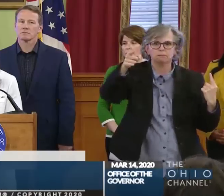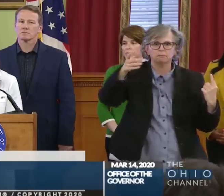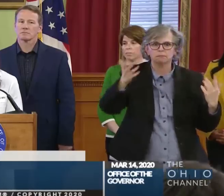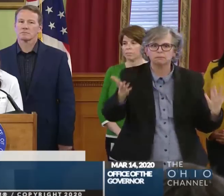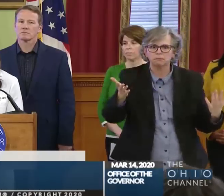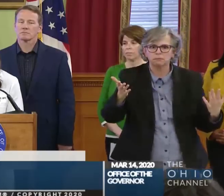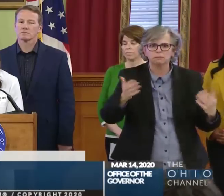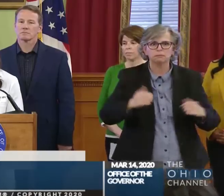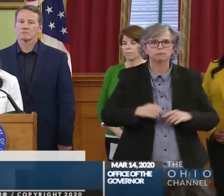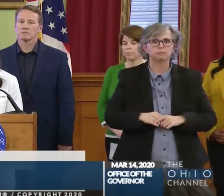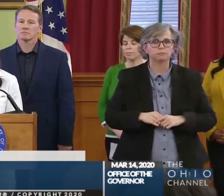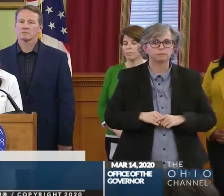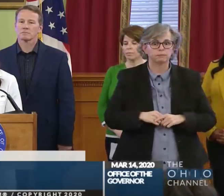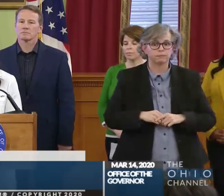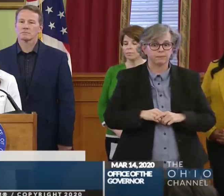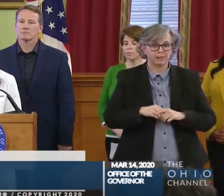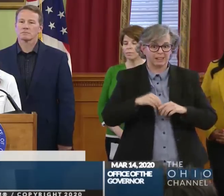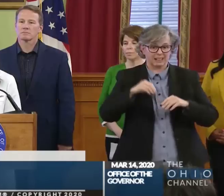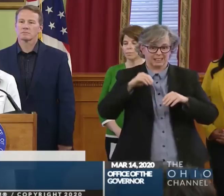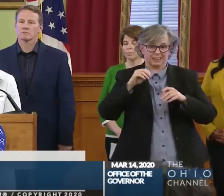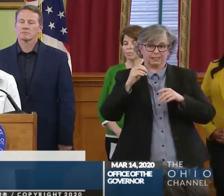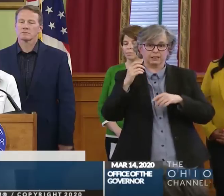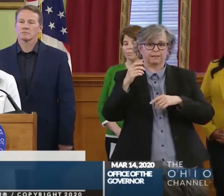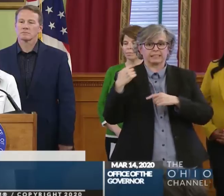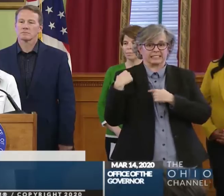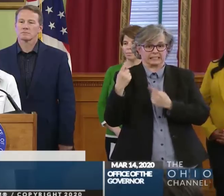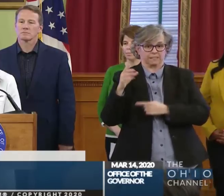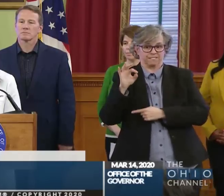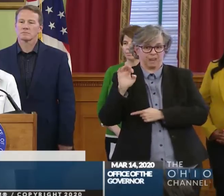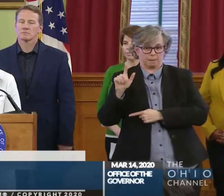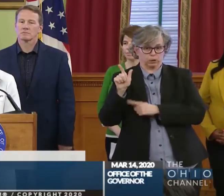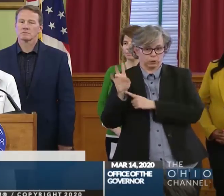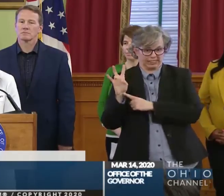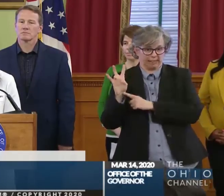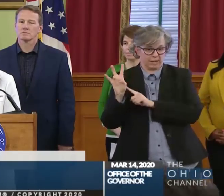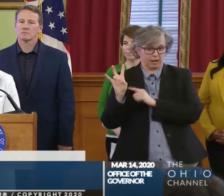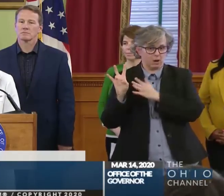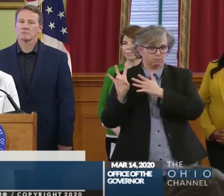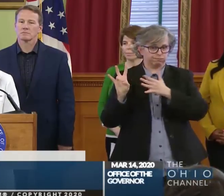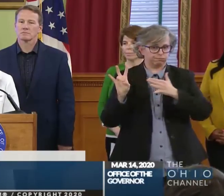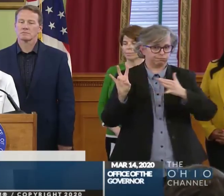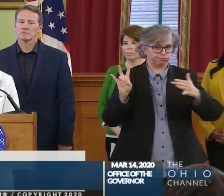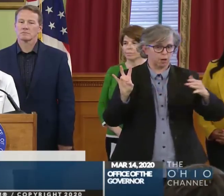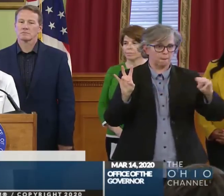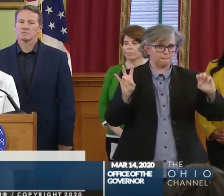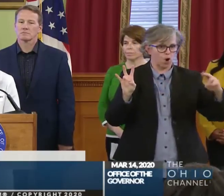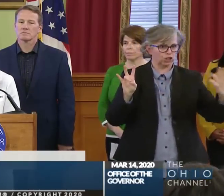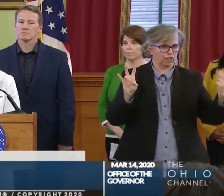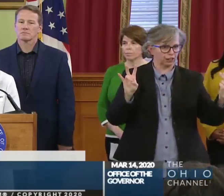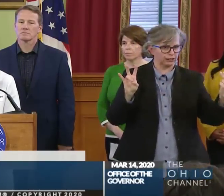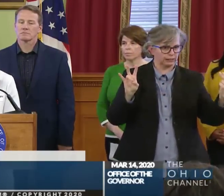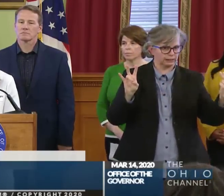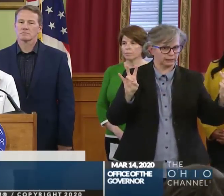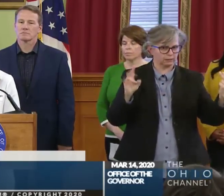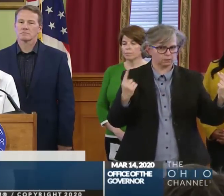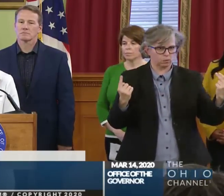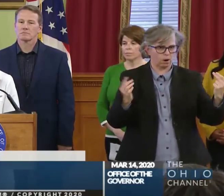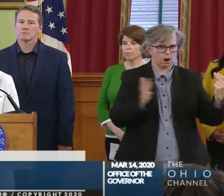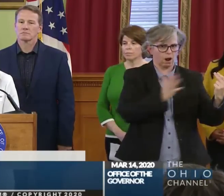now to the 13th of March. The age ranges are 31 years